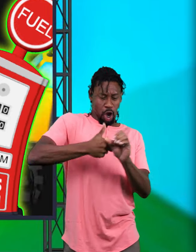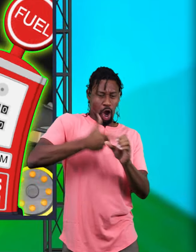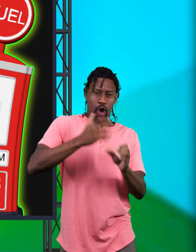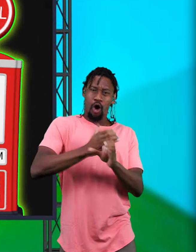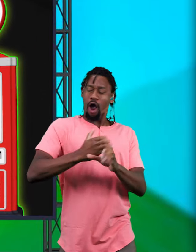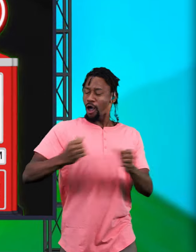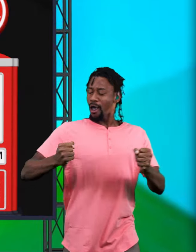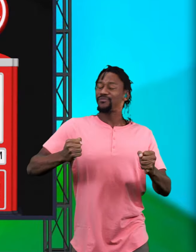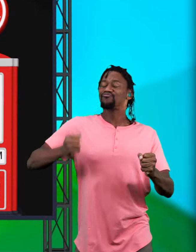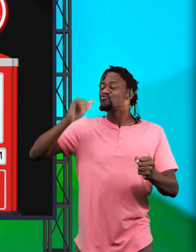to use.